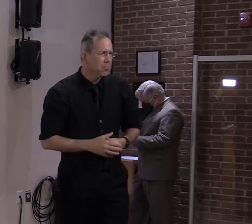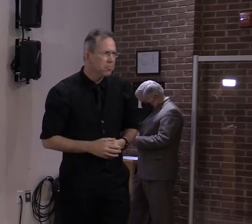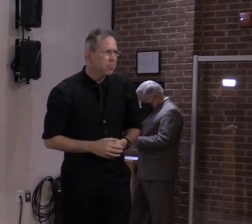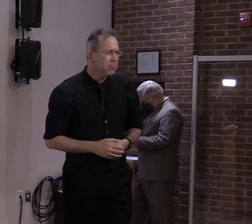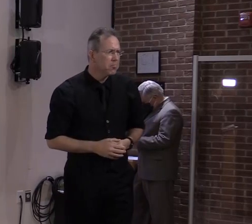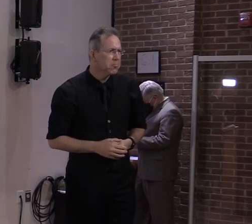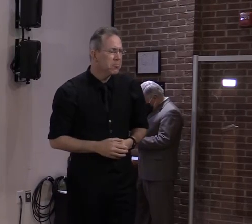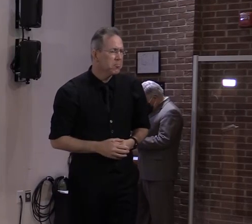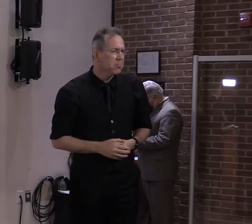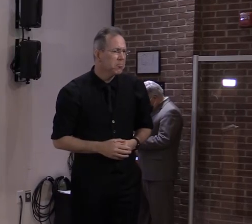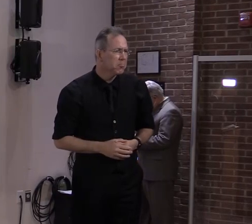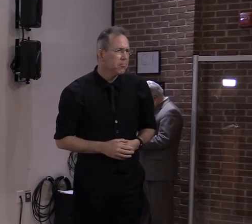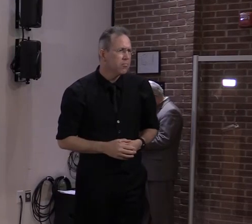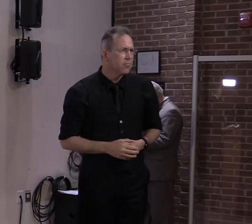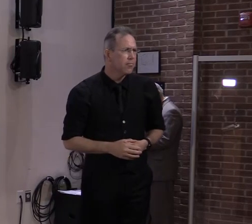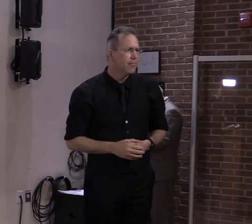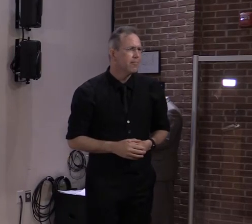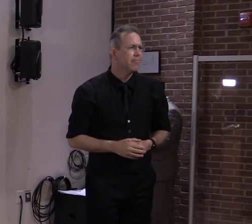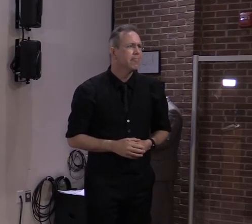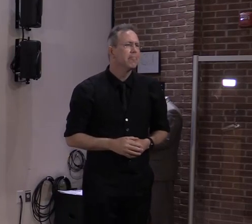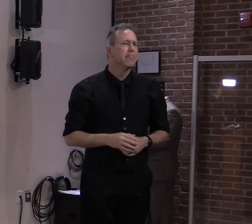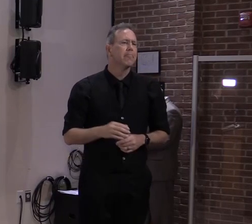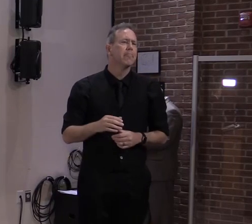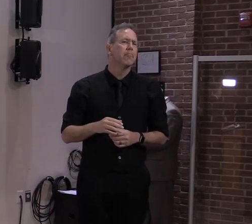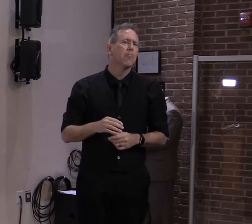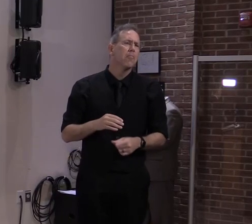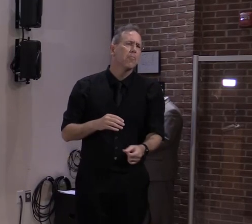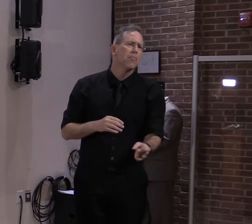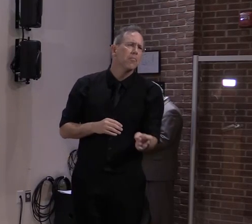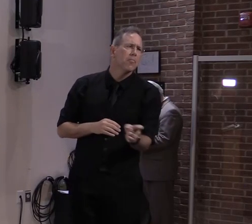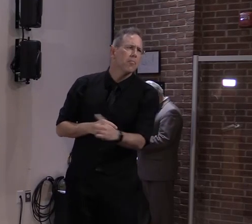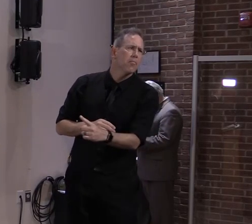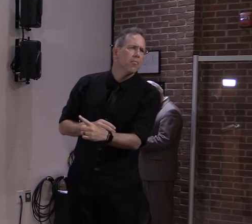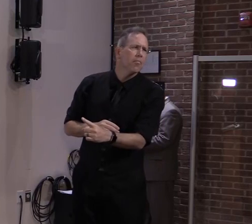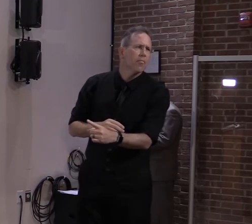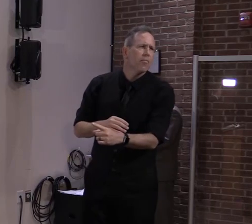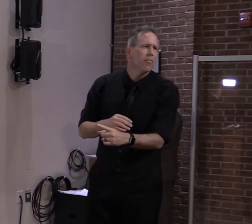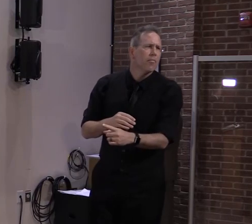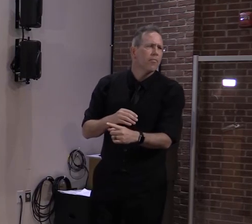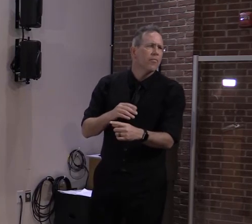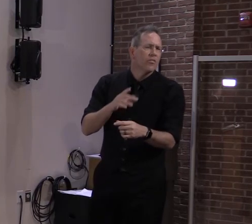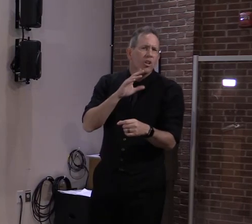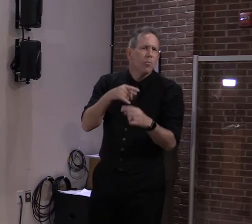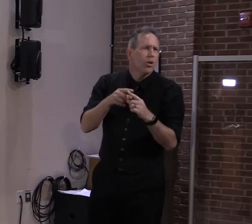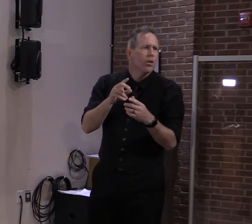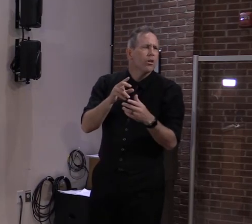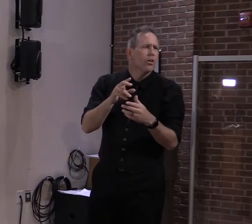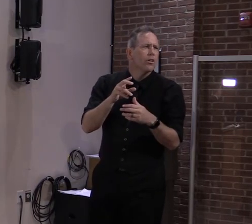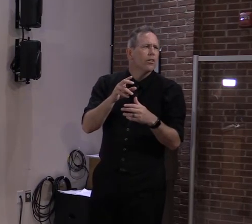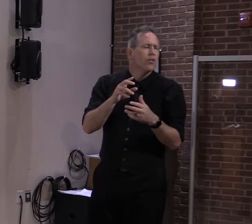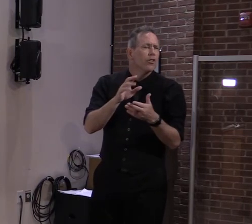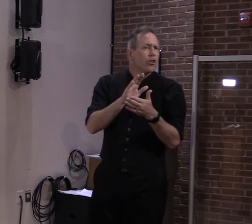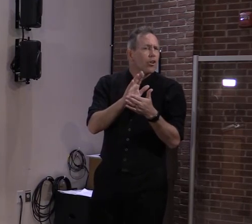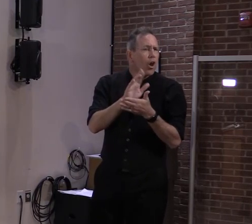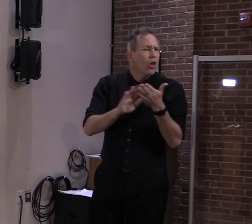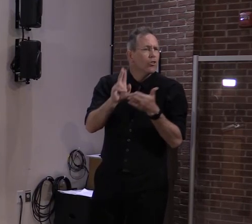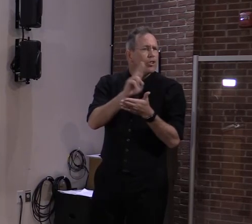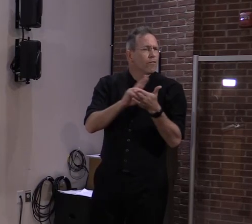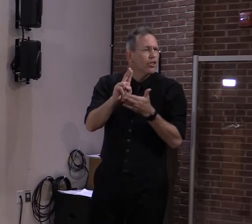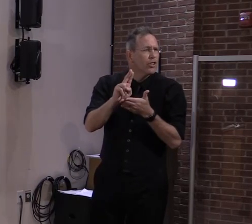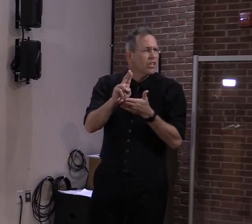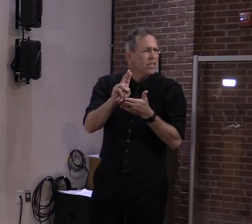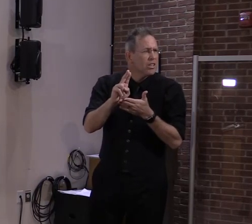And you had talked about, you know, universities and colleges mandating all students. I mean, how do they get around